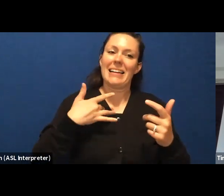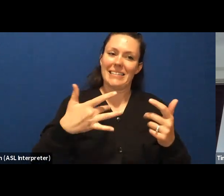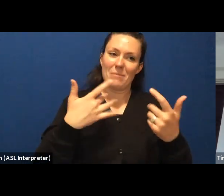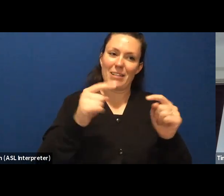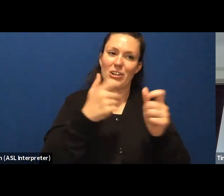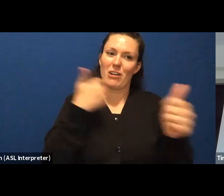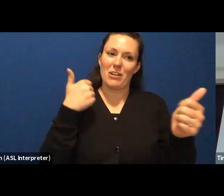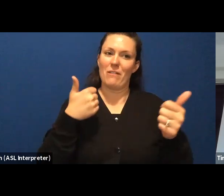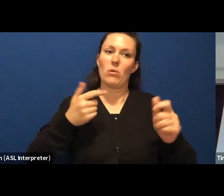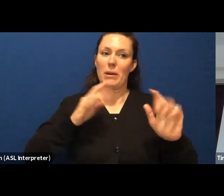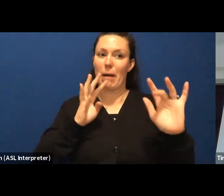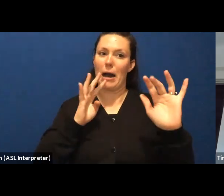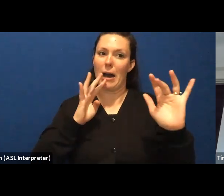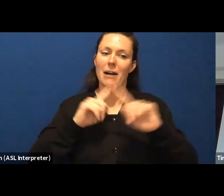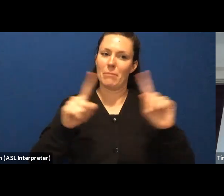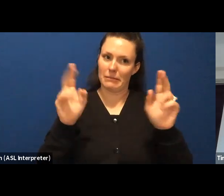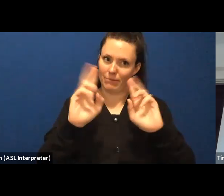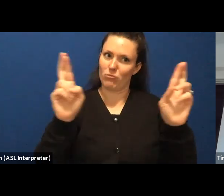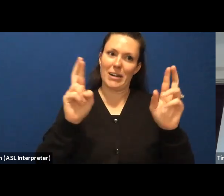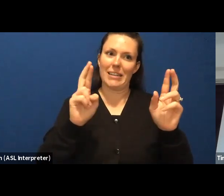as many of these as we can.